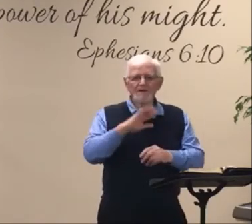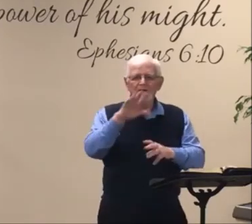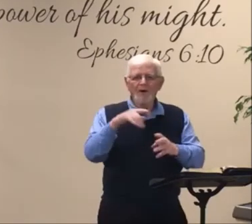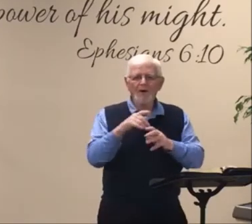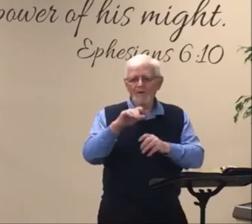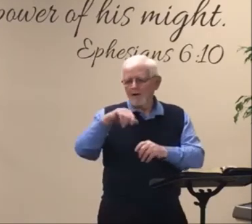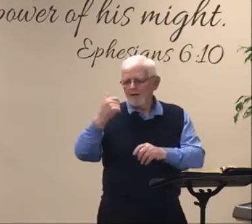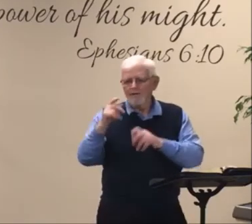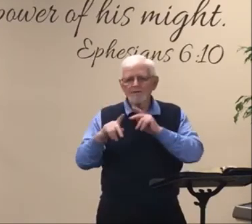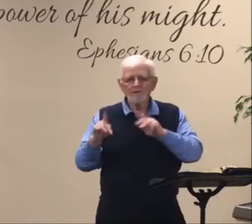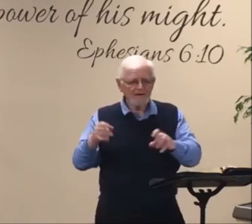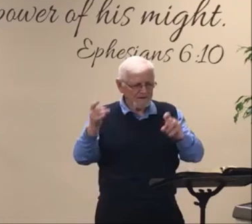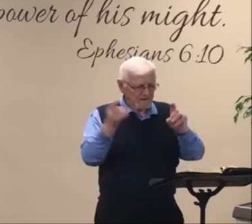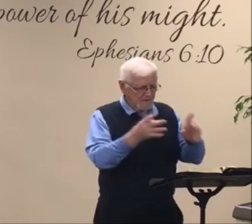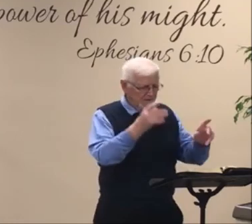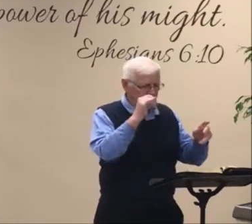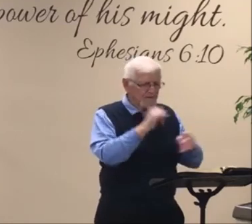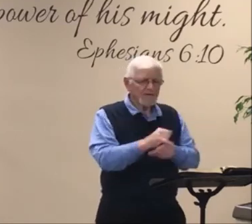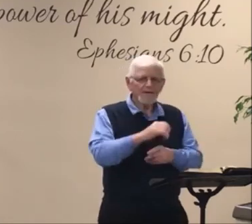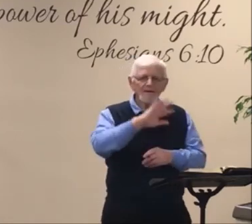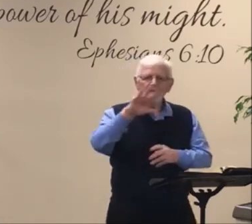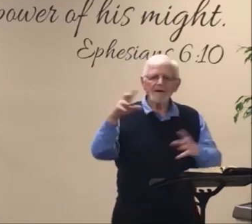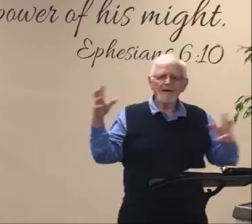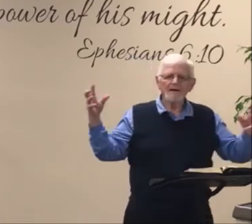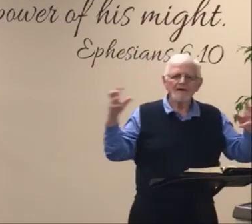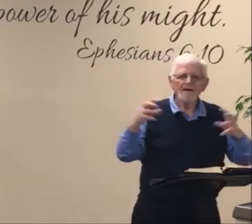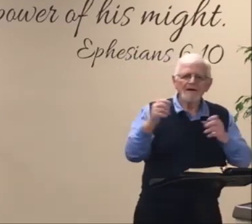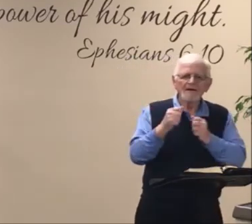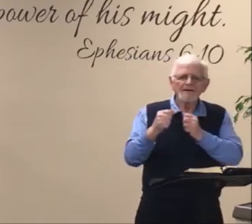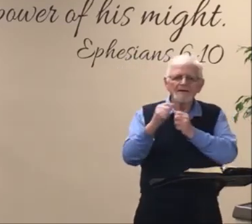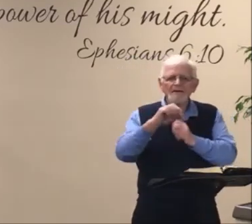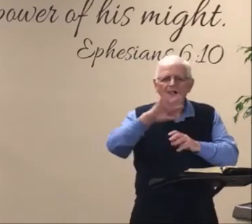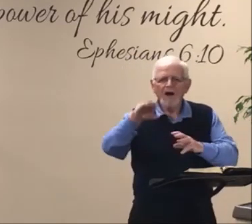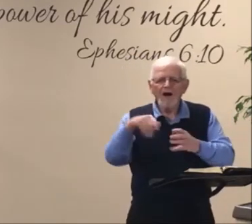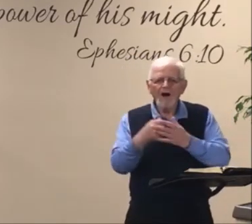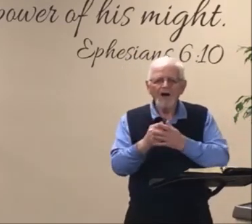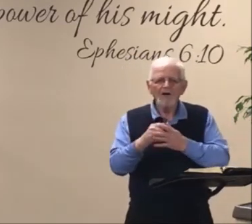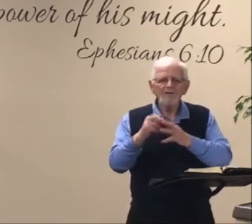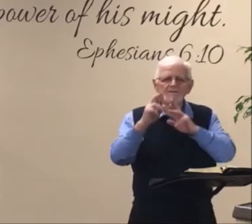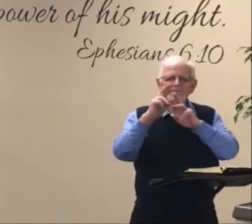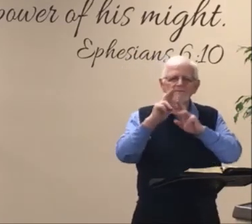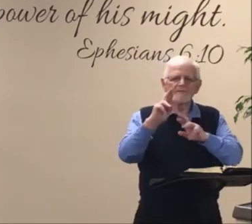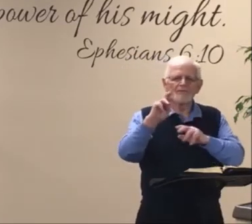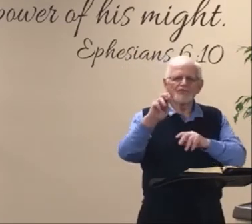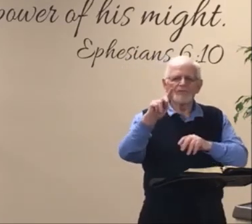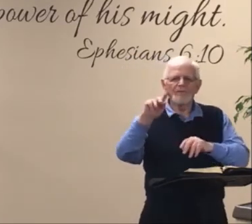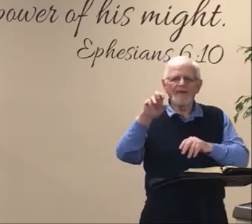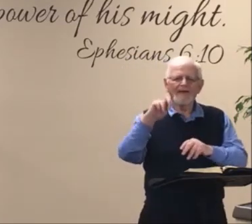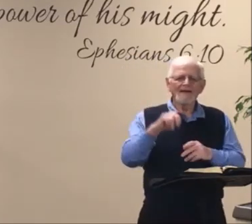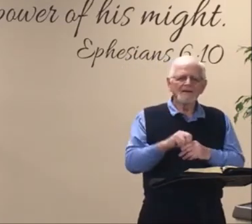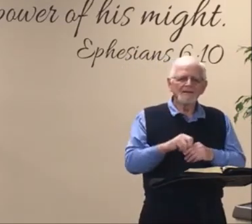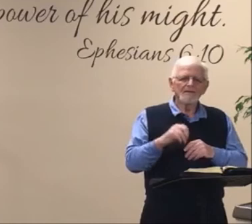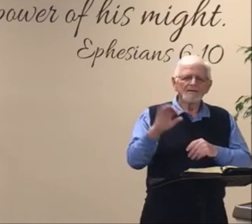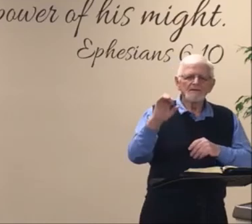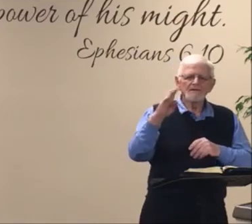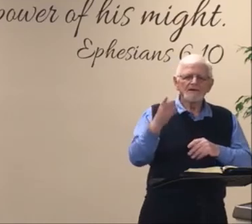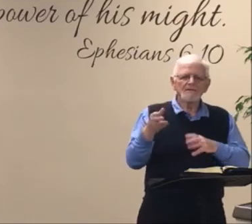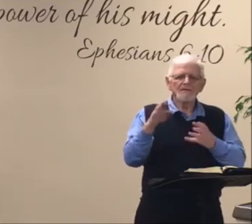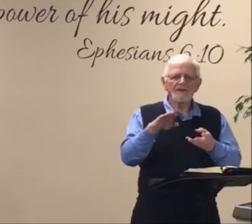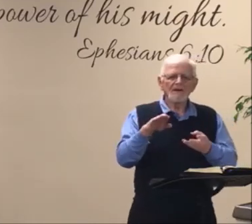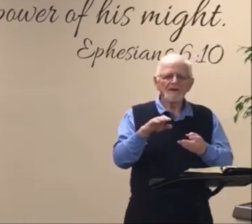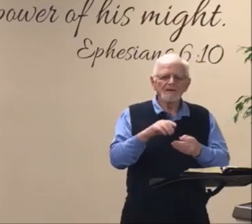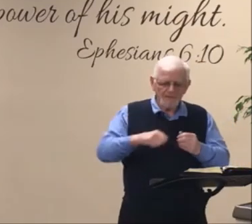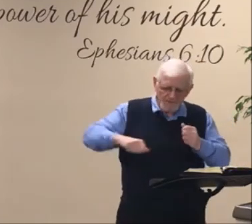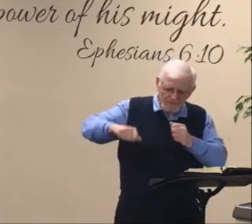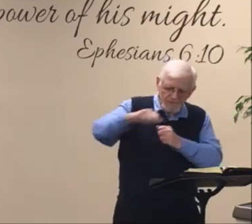despised, they ended up all coming back together. All of them had to repent. Jacob ends up dying in Genesis chapter 49,